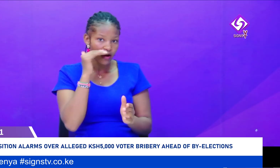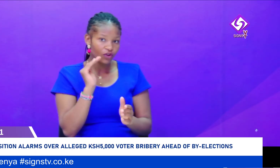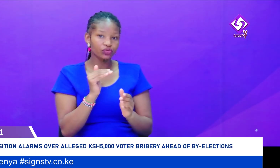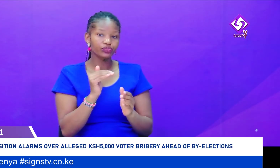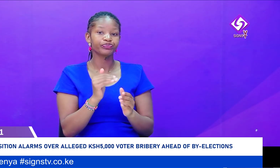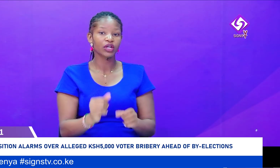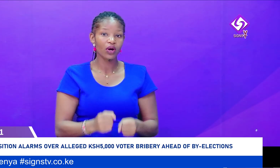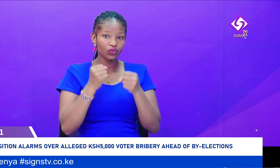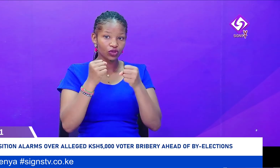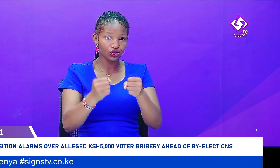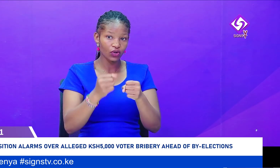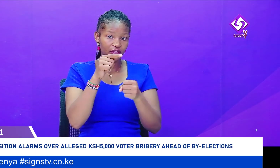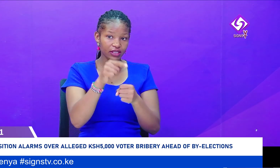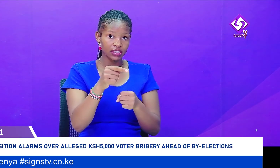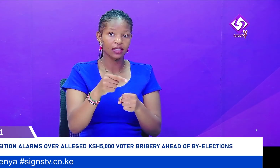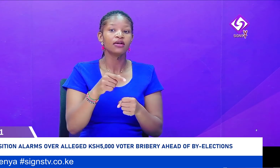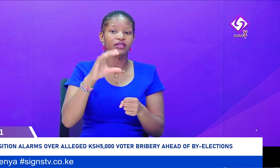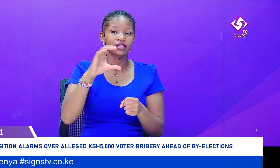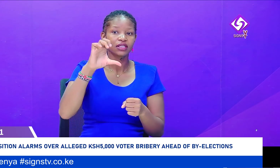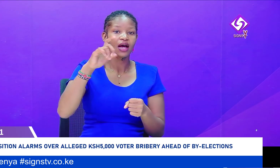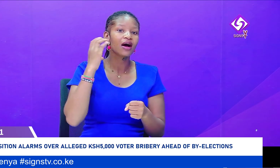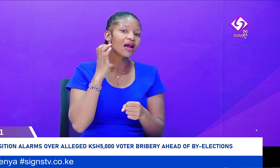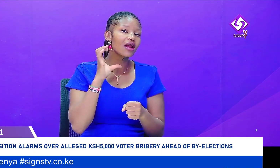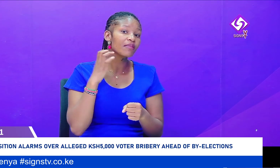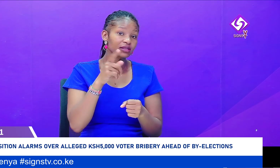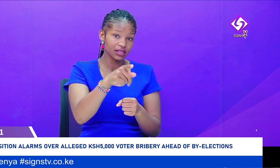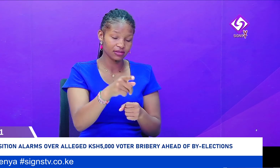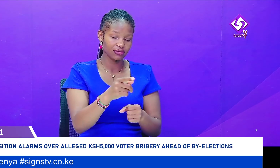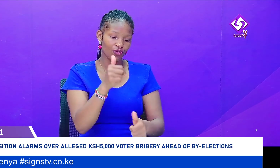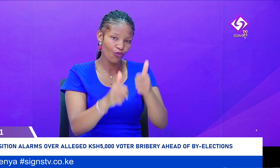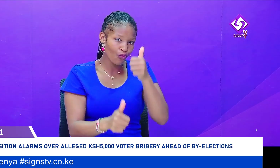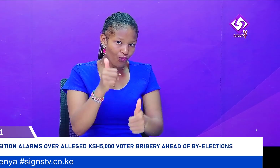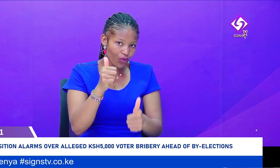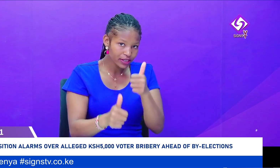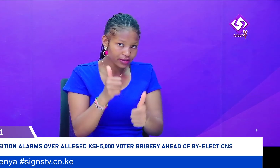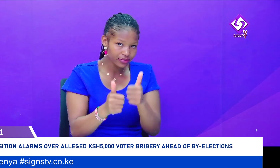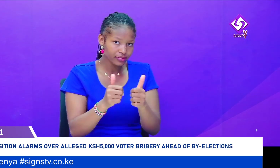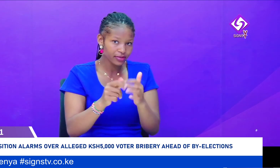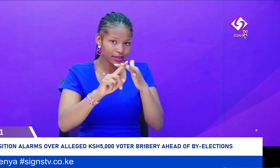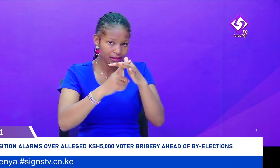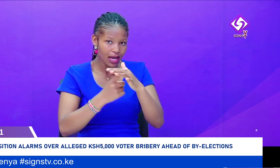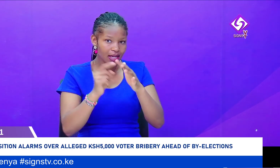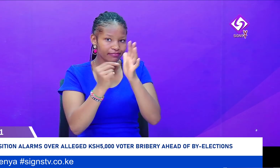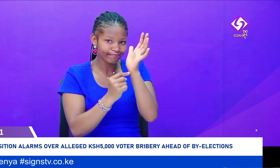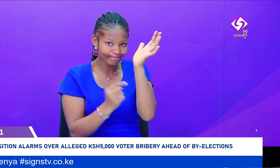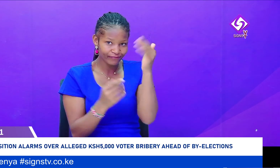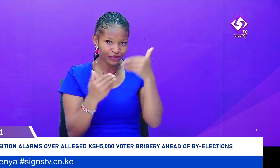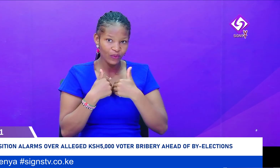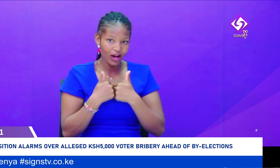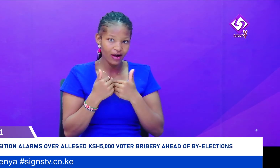administration. Musyoka strongly condemned the claims, which he stated have marred